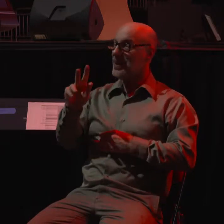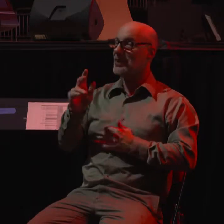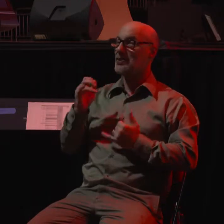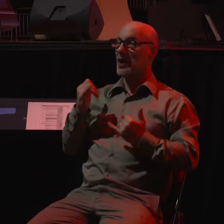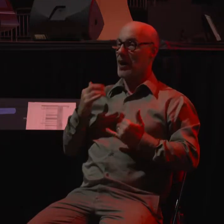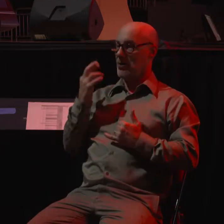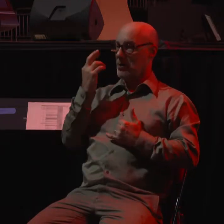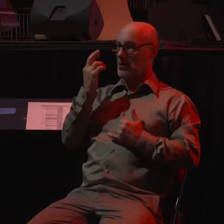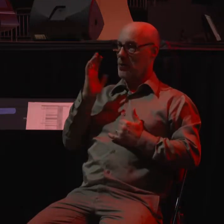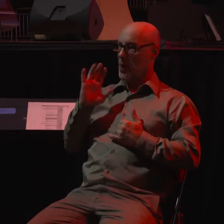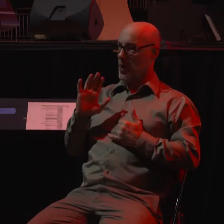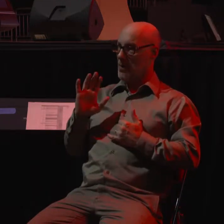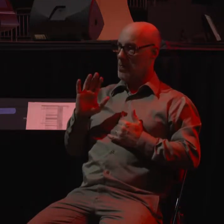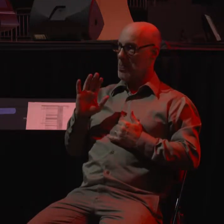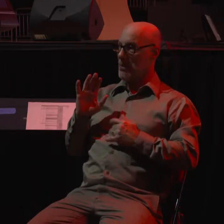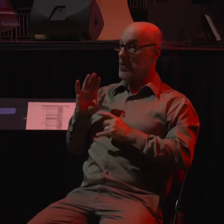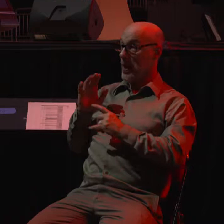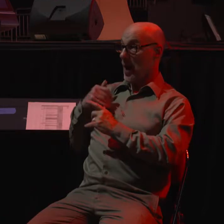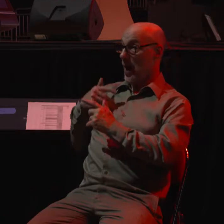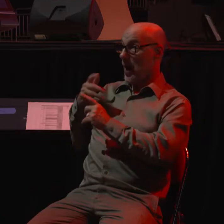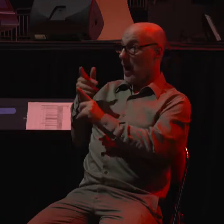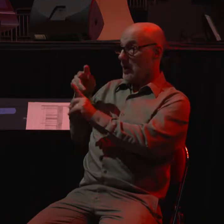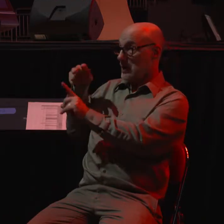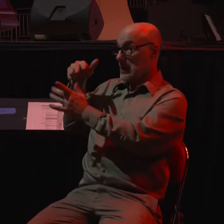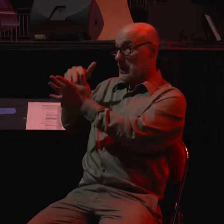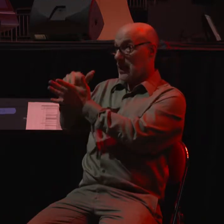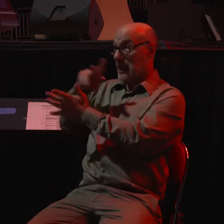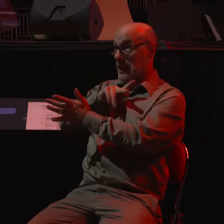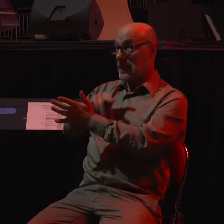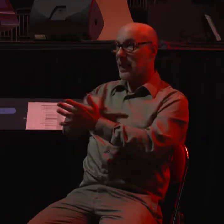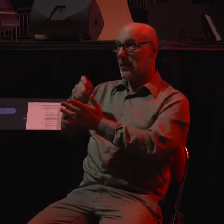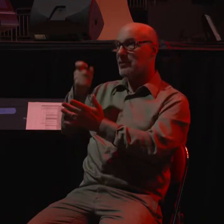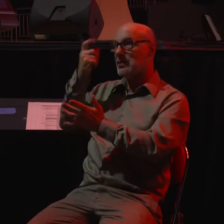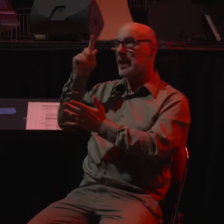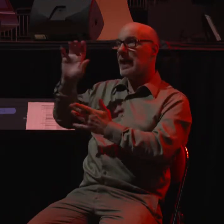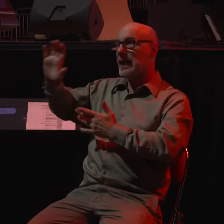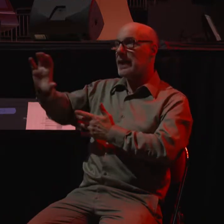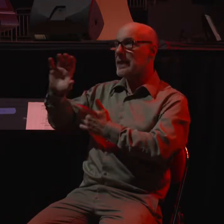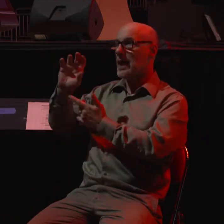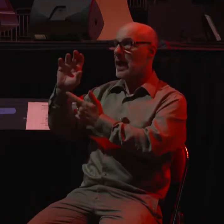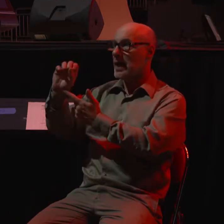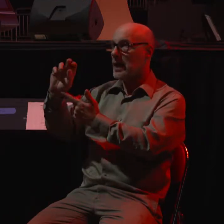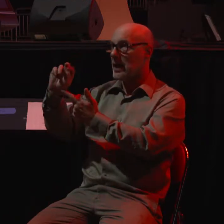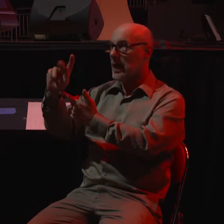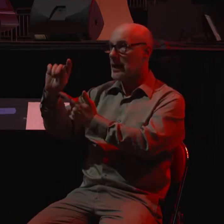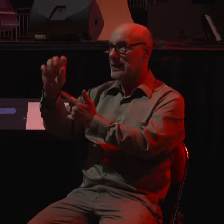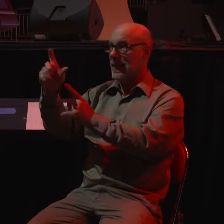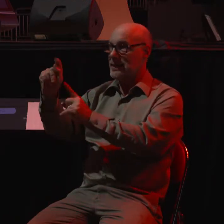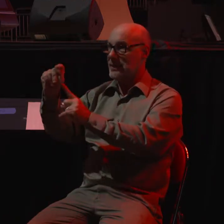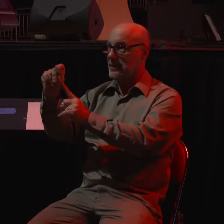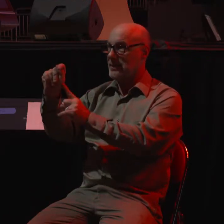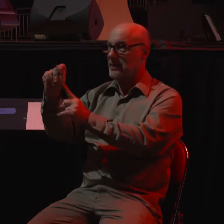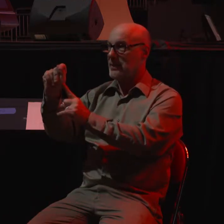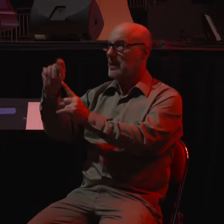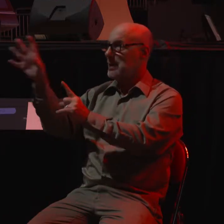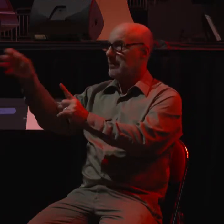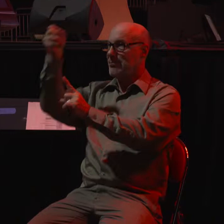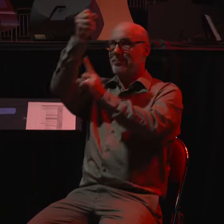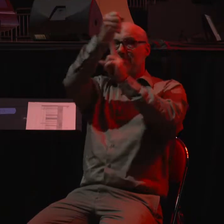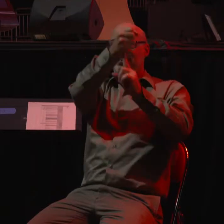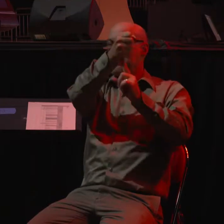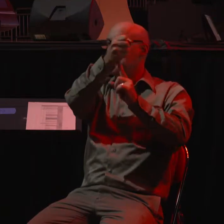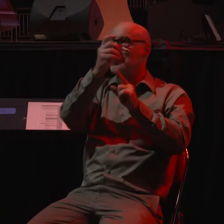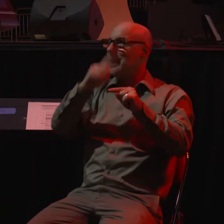in context. And what I mean by that is that the man is a person who's in environment. So I could not understand him as a